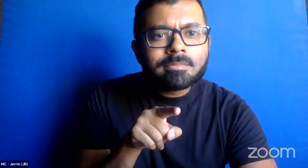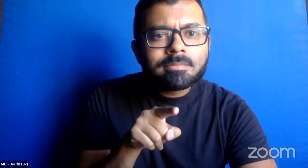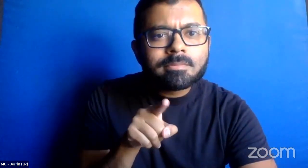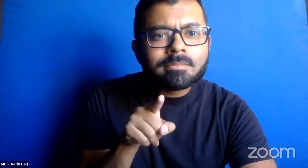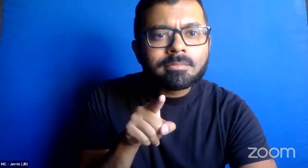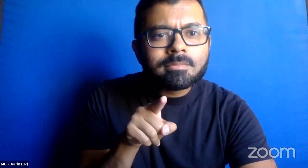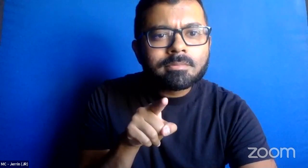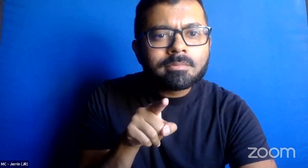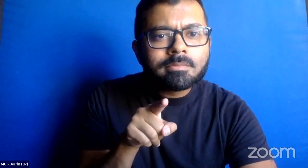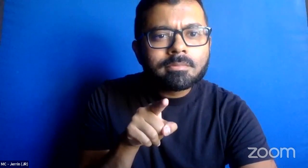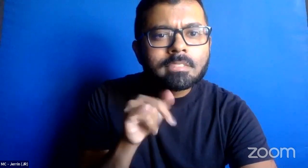participants?